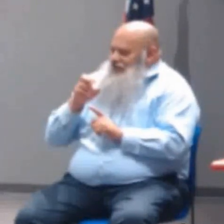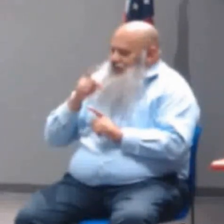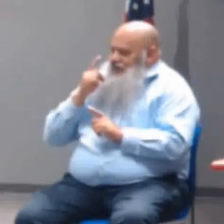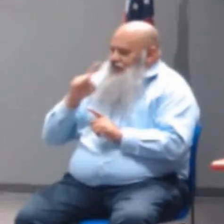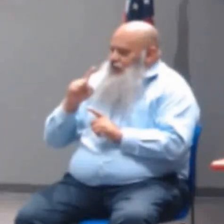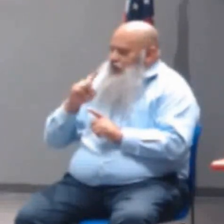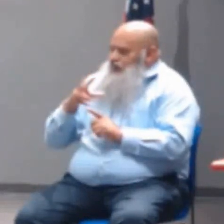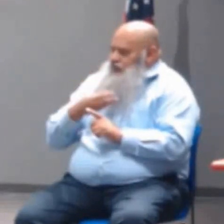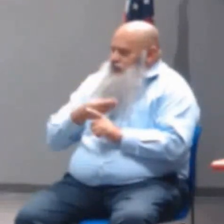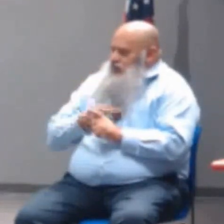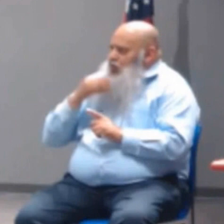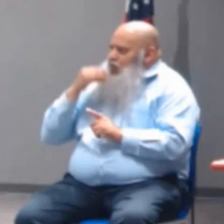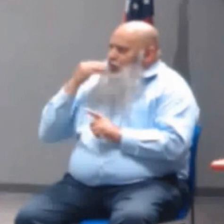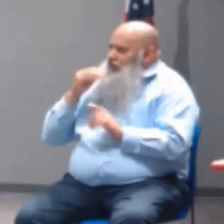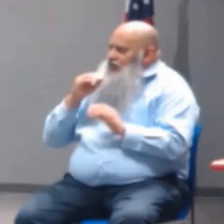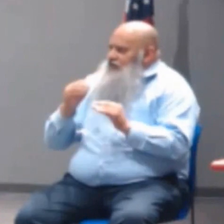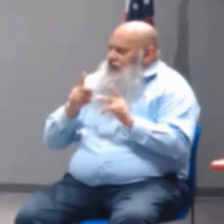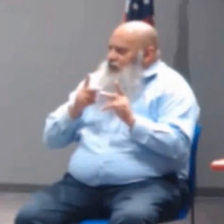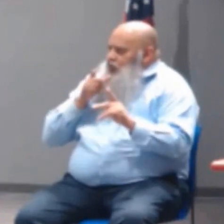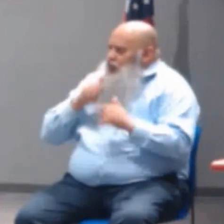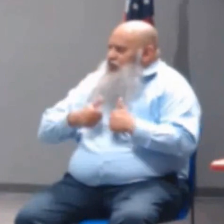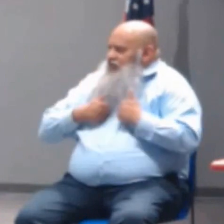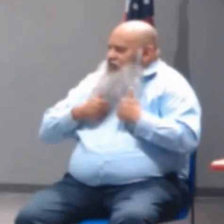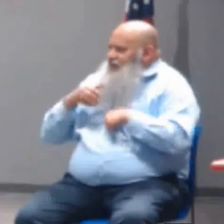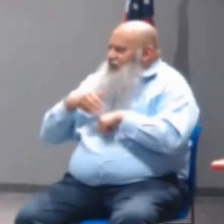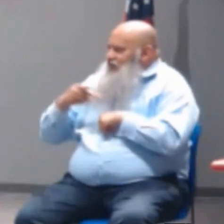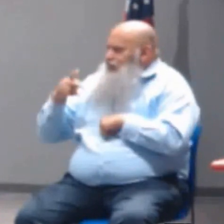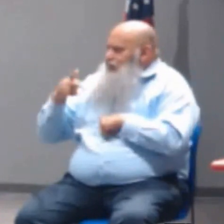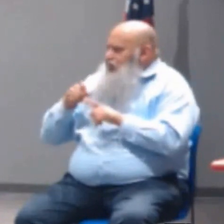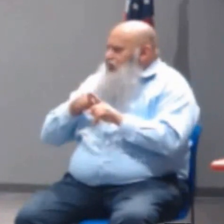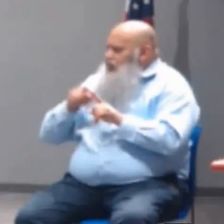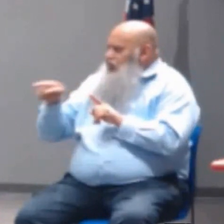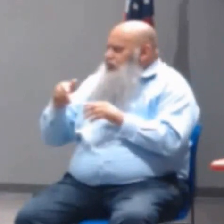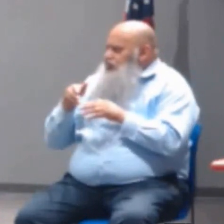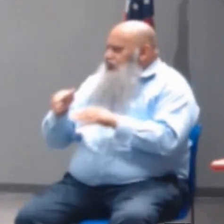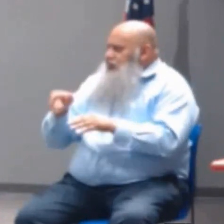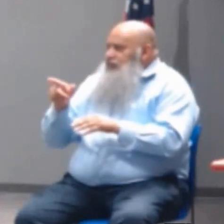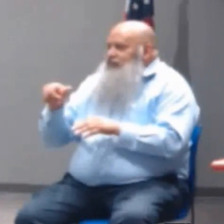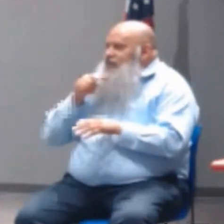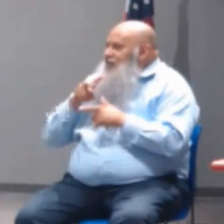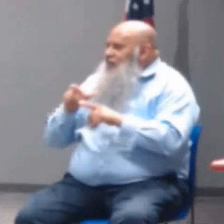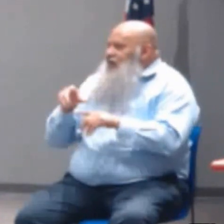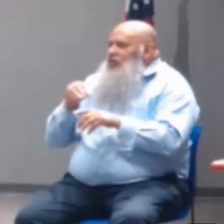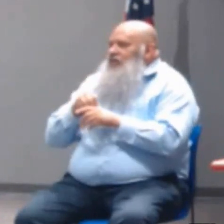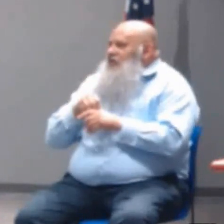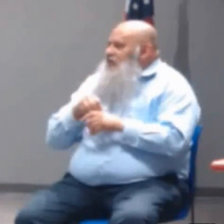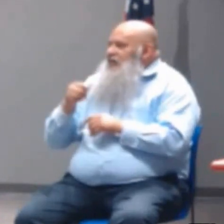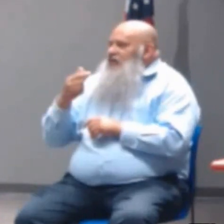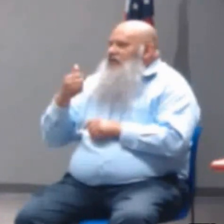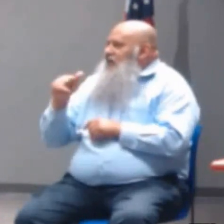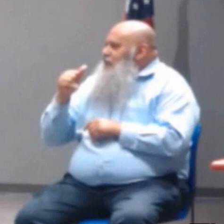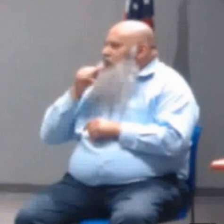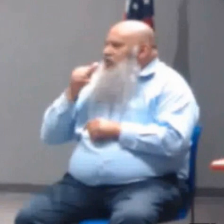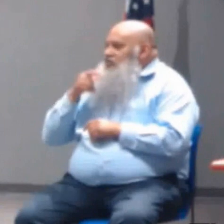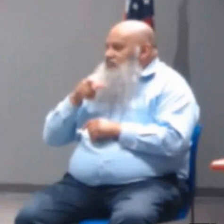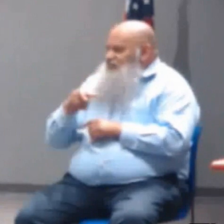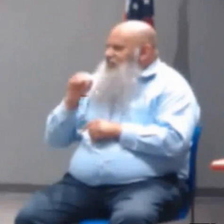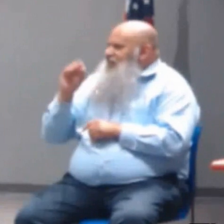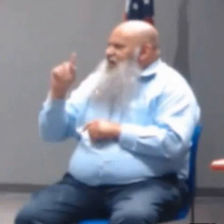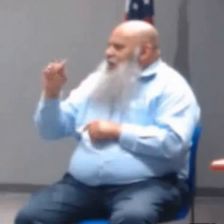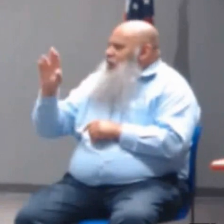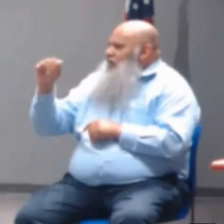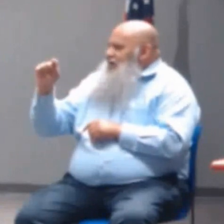people that lived in the park across the street. They weren't allowed in most gay bars. They were the outcasts of